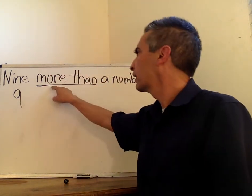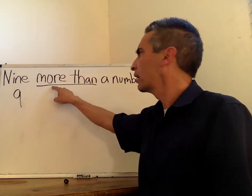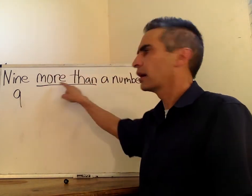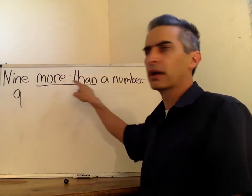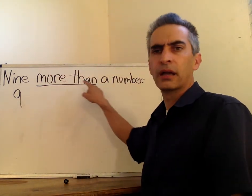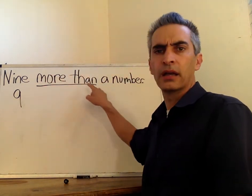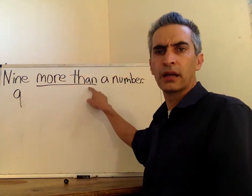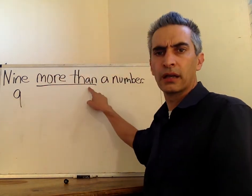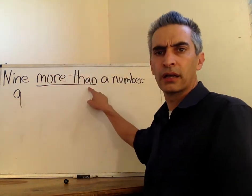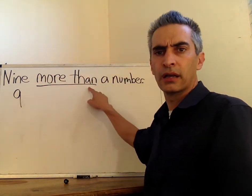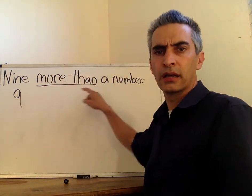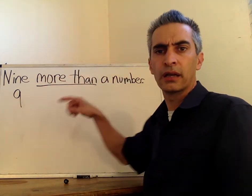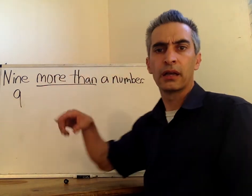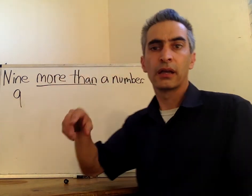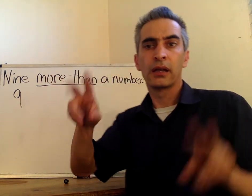Now, these two words.